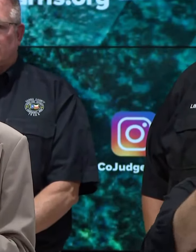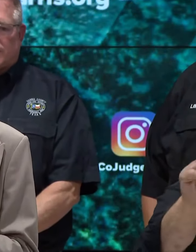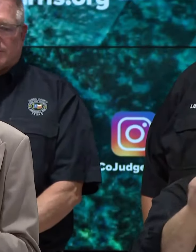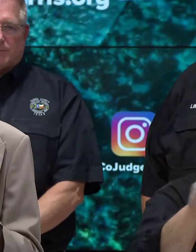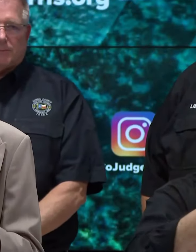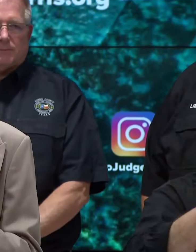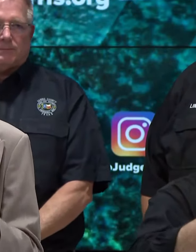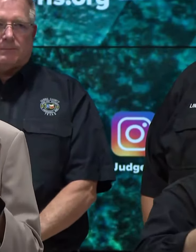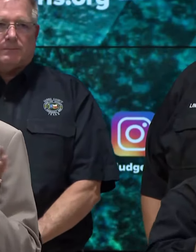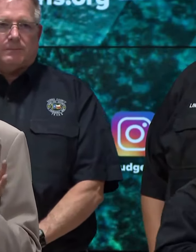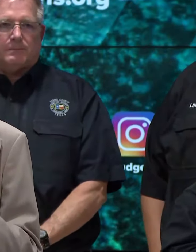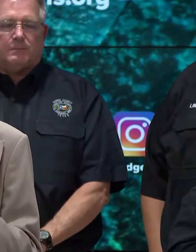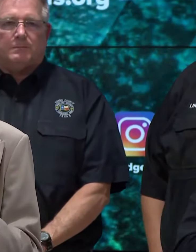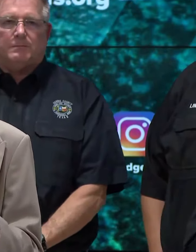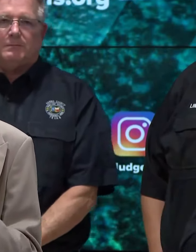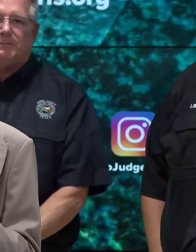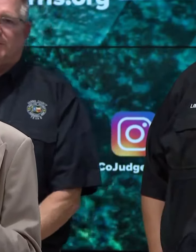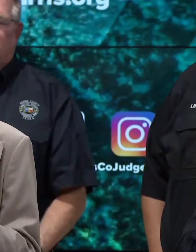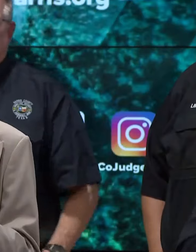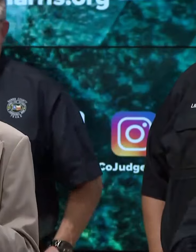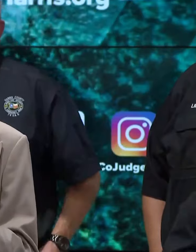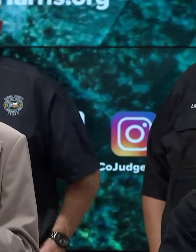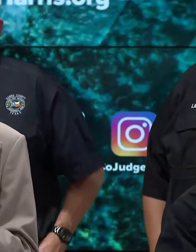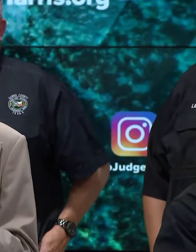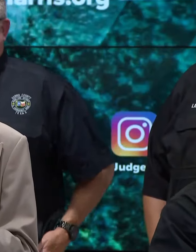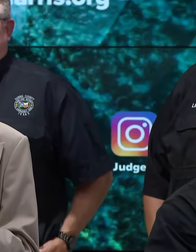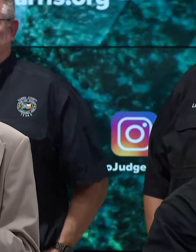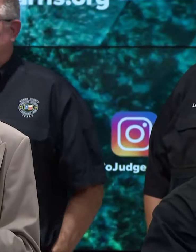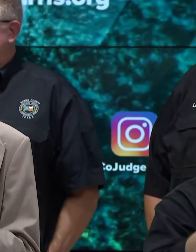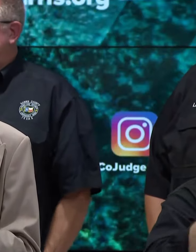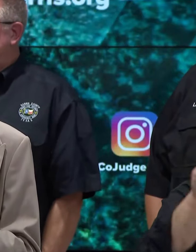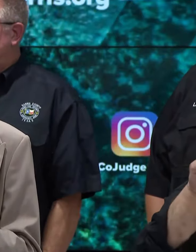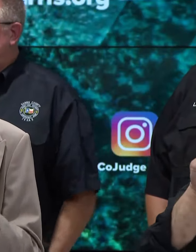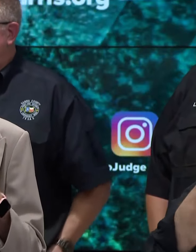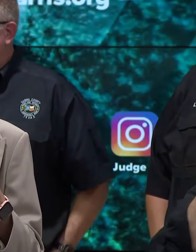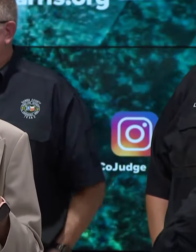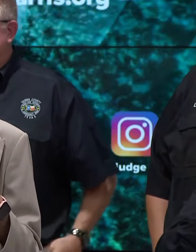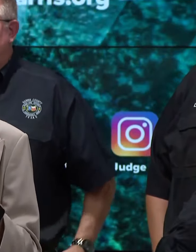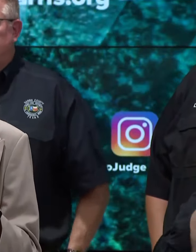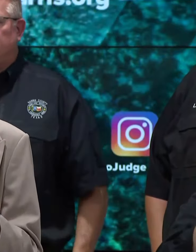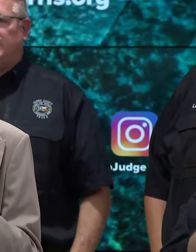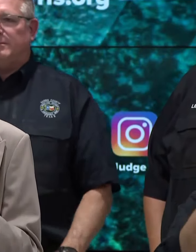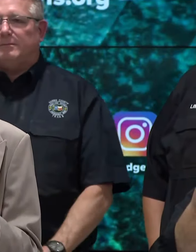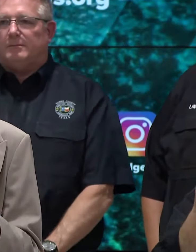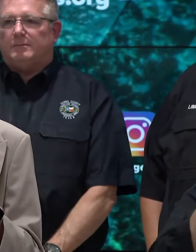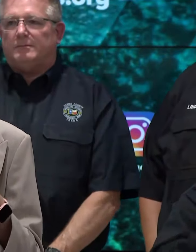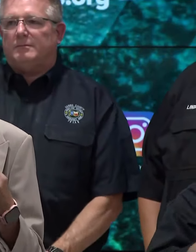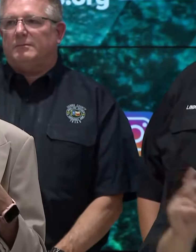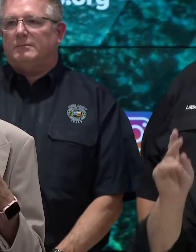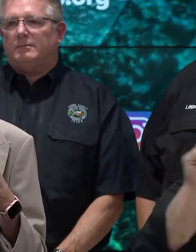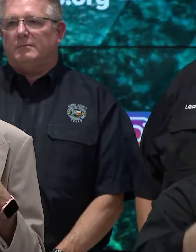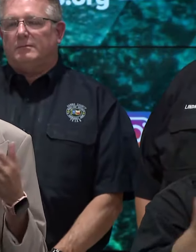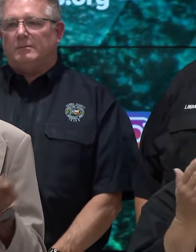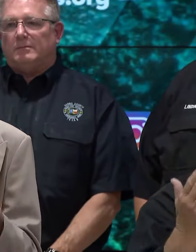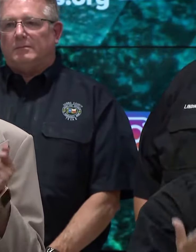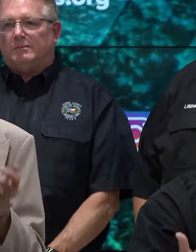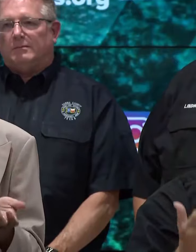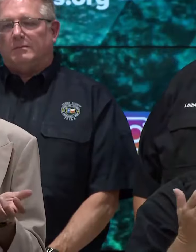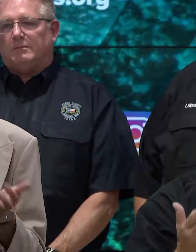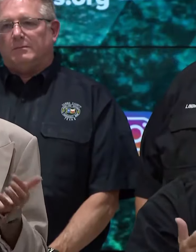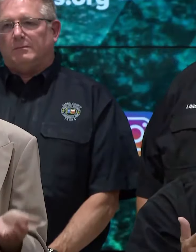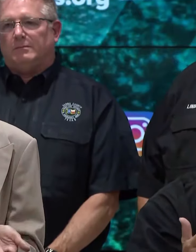And then also it's changing, it's fluctuating, like Paul mentioned earlier. So some folks may, you know, they